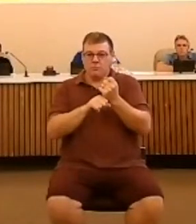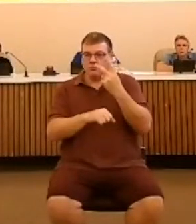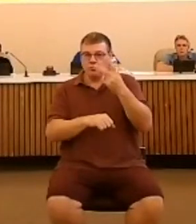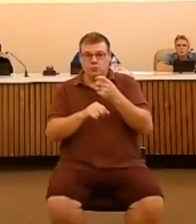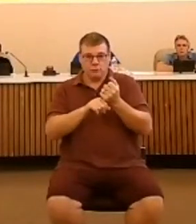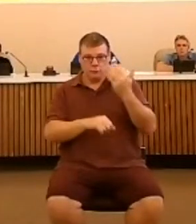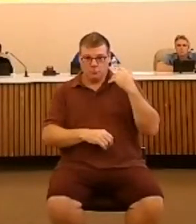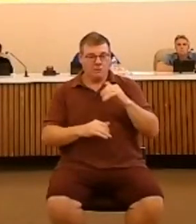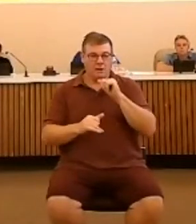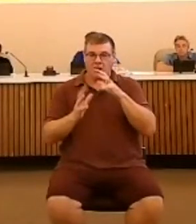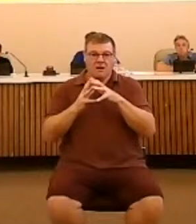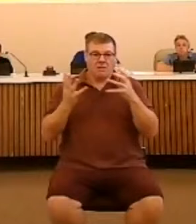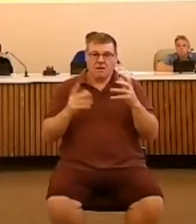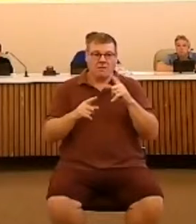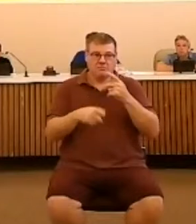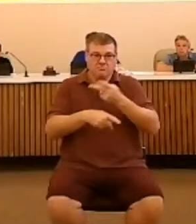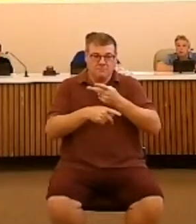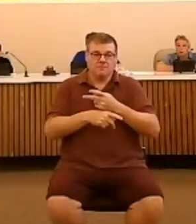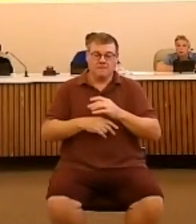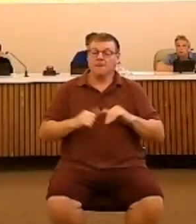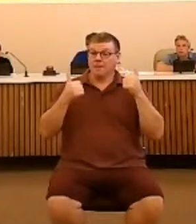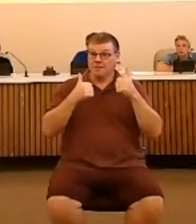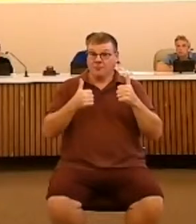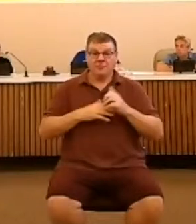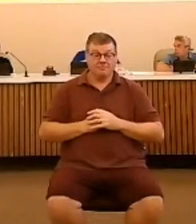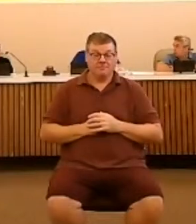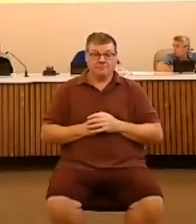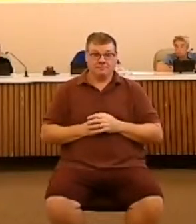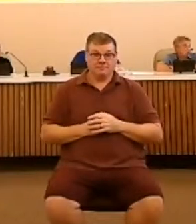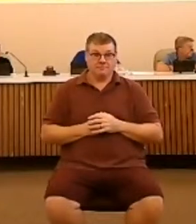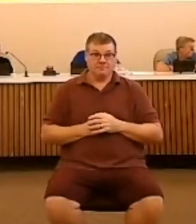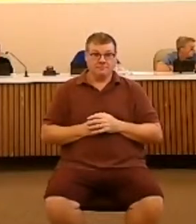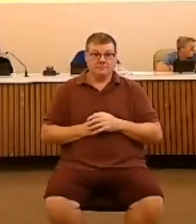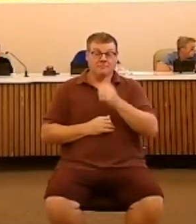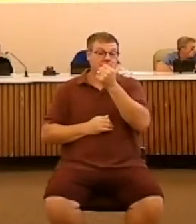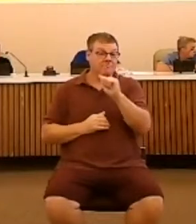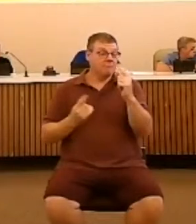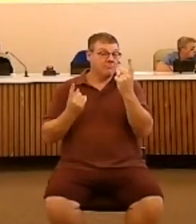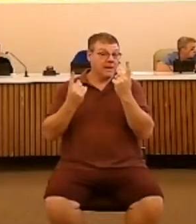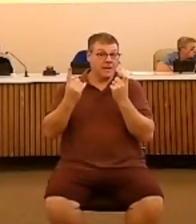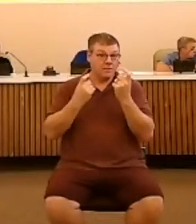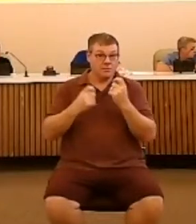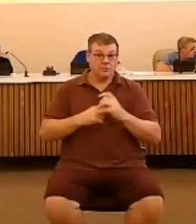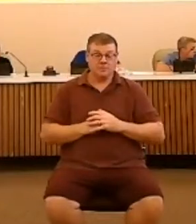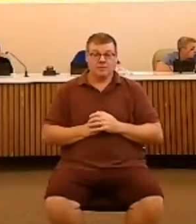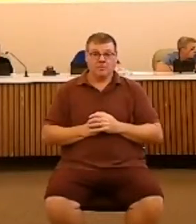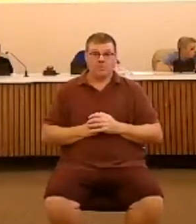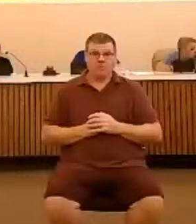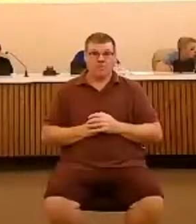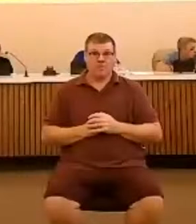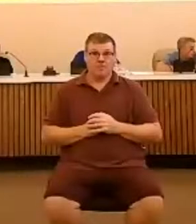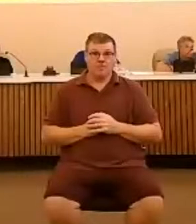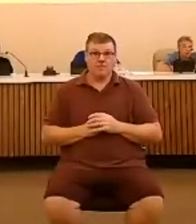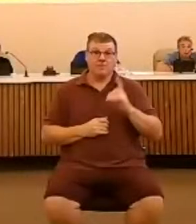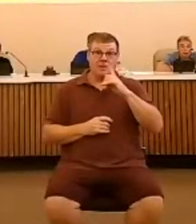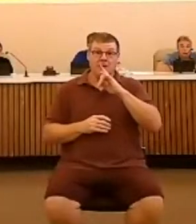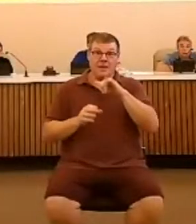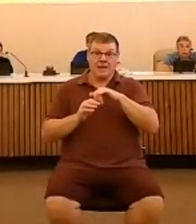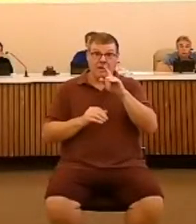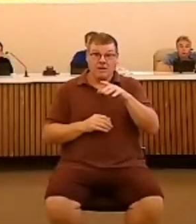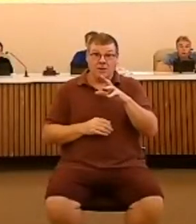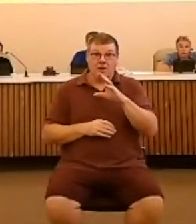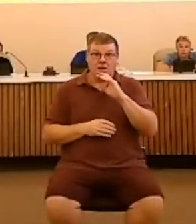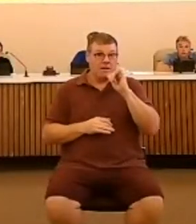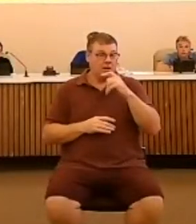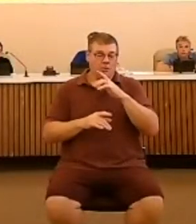so not much major things done. Yep. Great. Any questions? Will you serve any alcohol there?